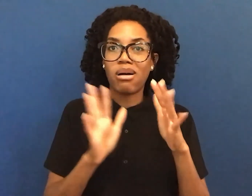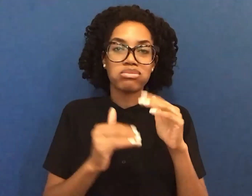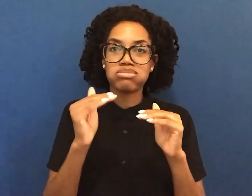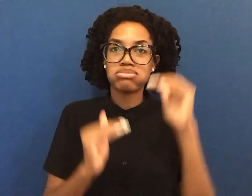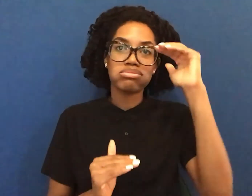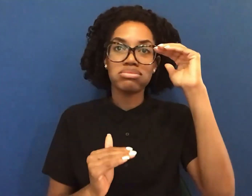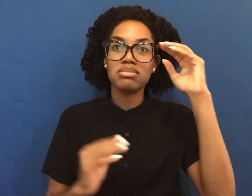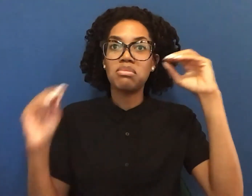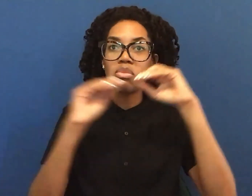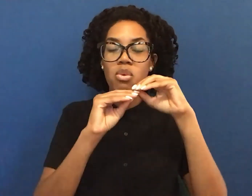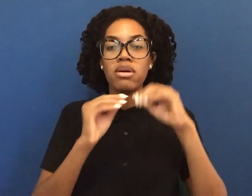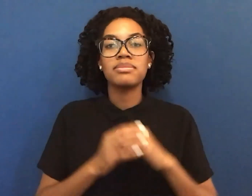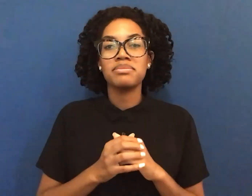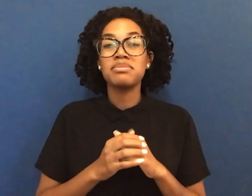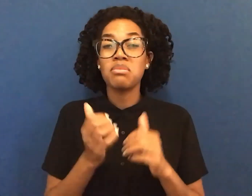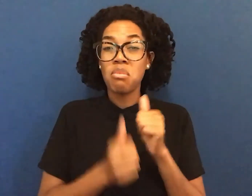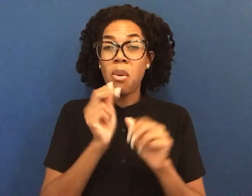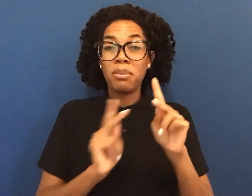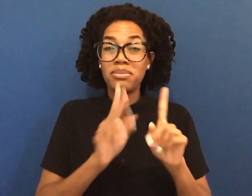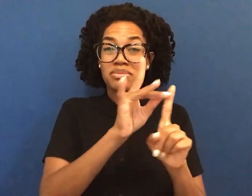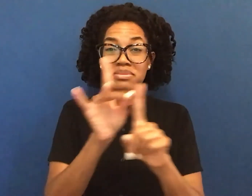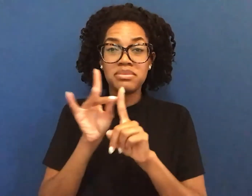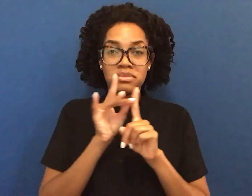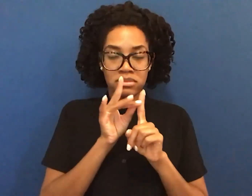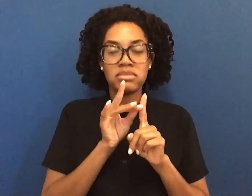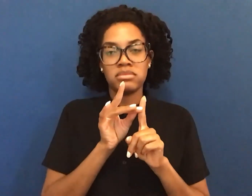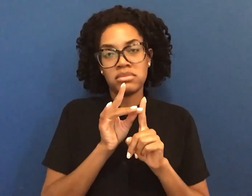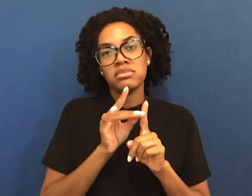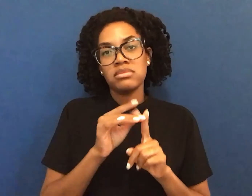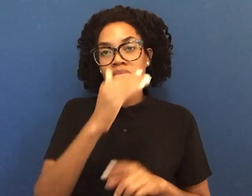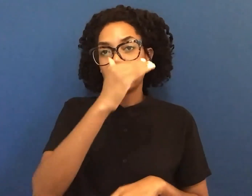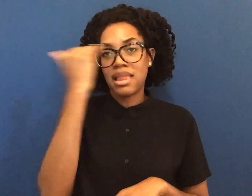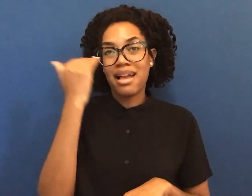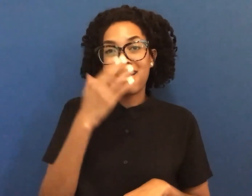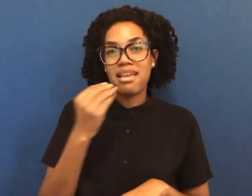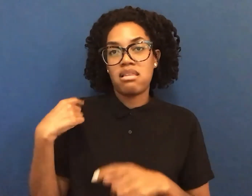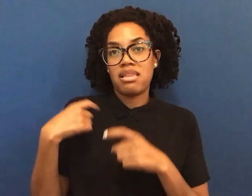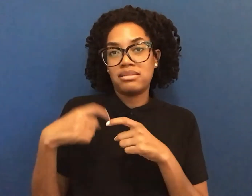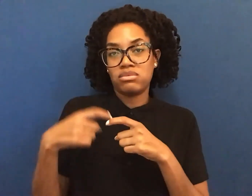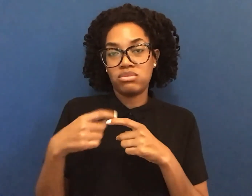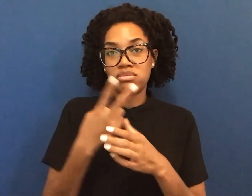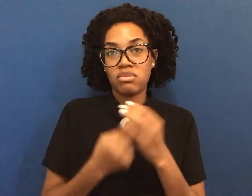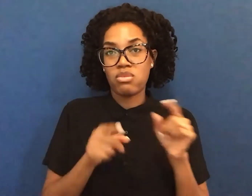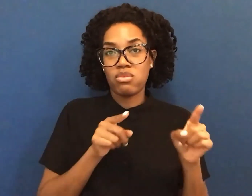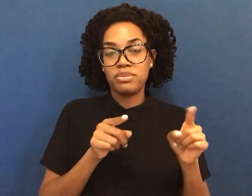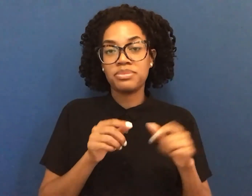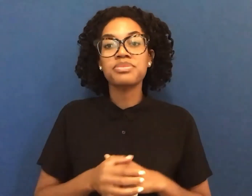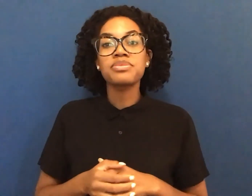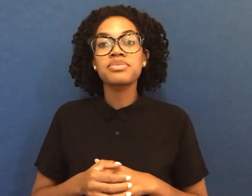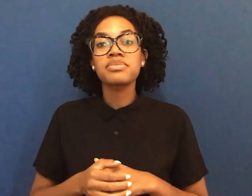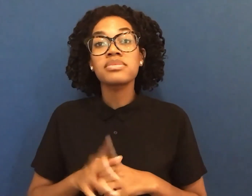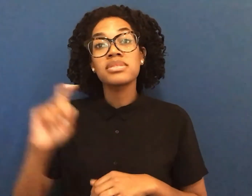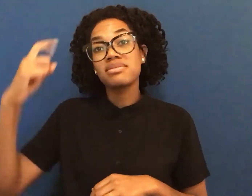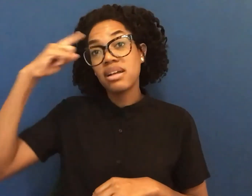Black and Latino. And as was highlighted in the Senate hearing yesterday, the federal government, and in particular